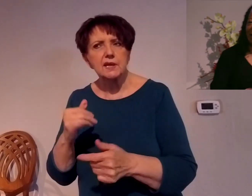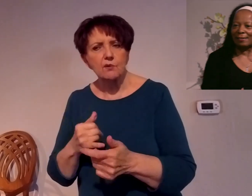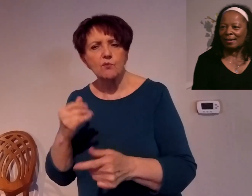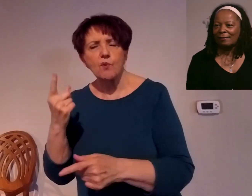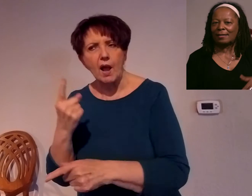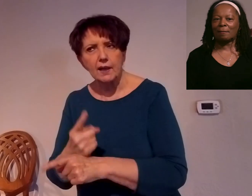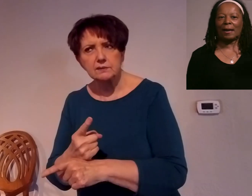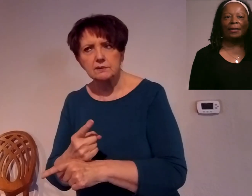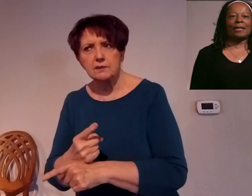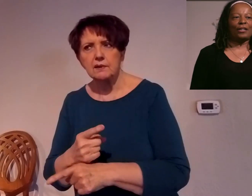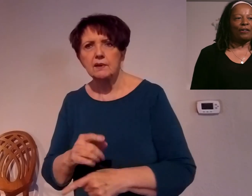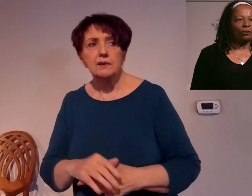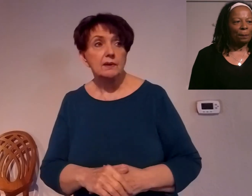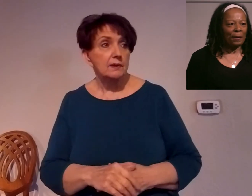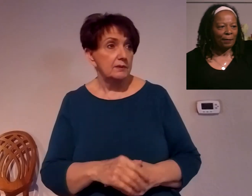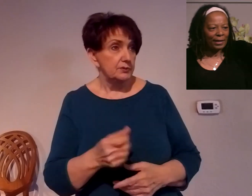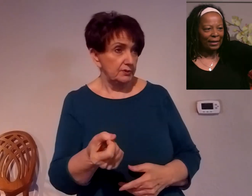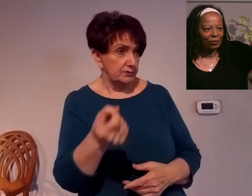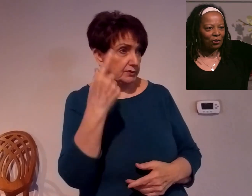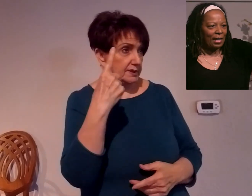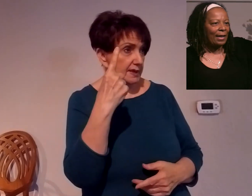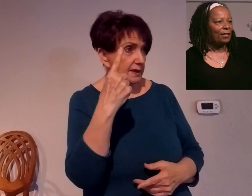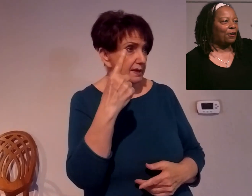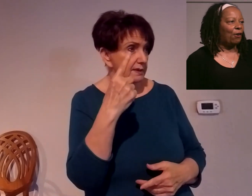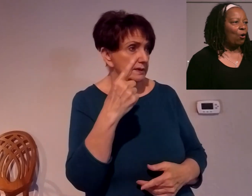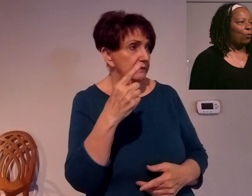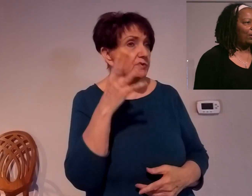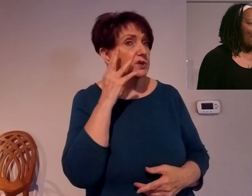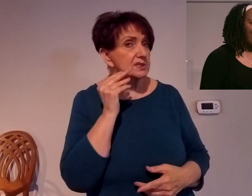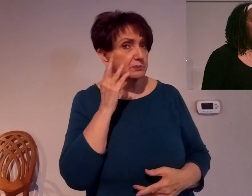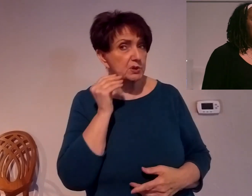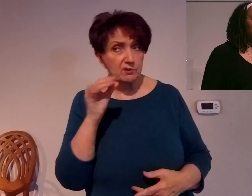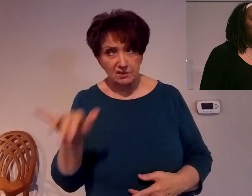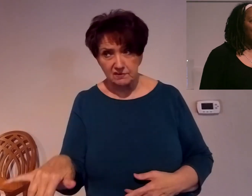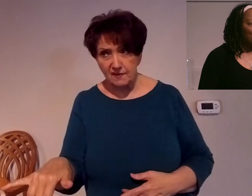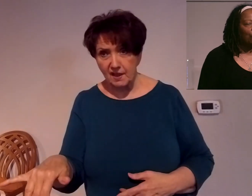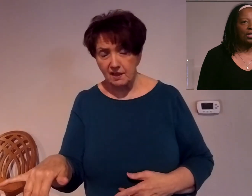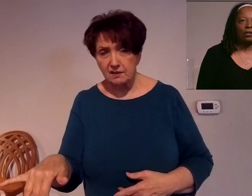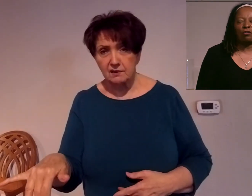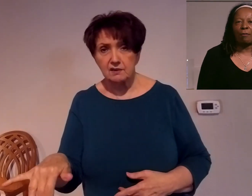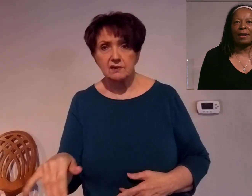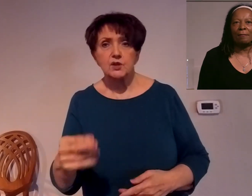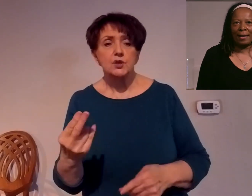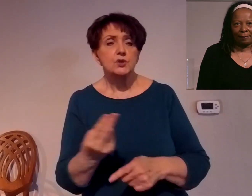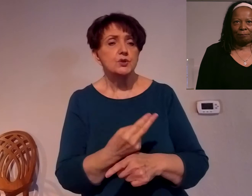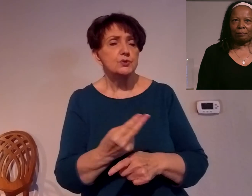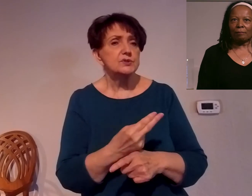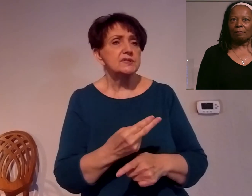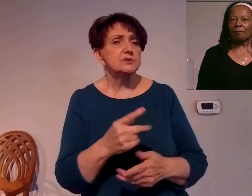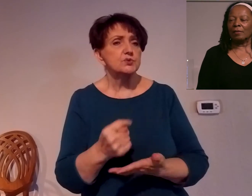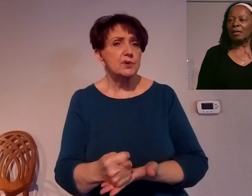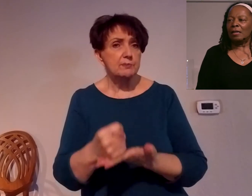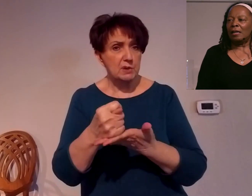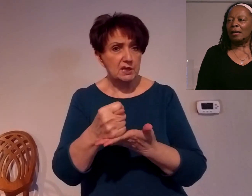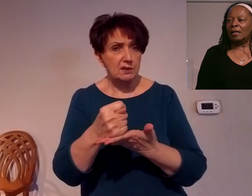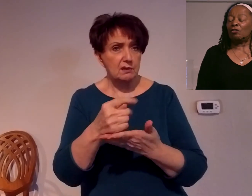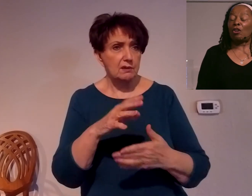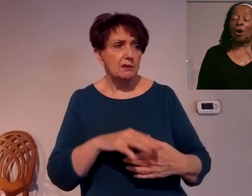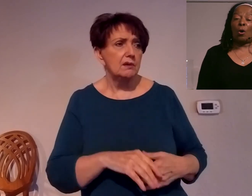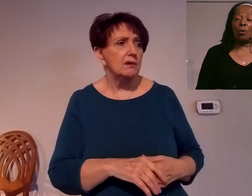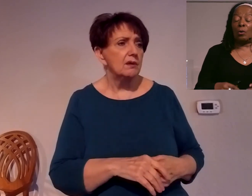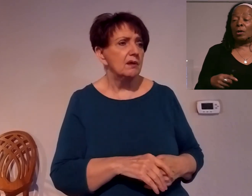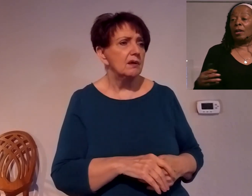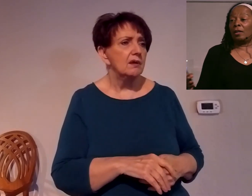any sense? Has anybody in here experienced that in their own life? Using treatment.